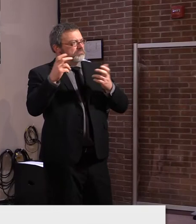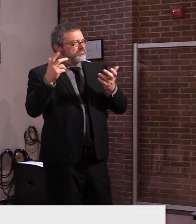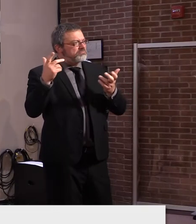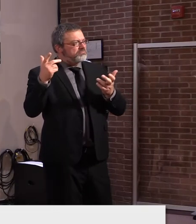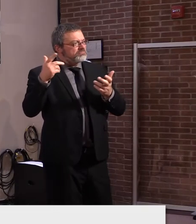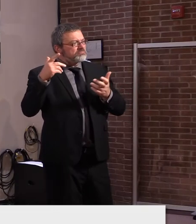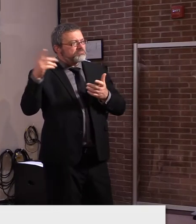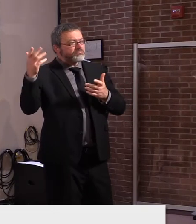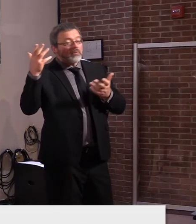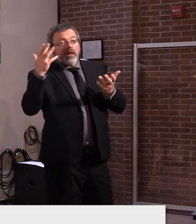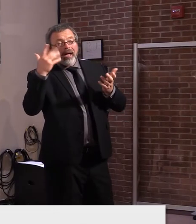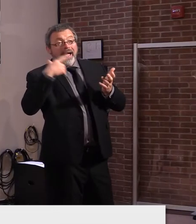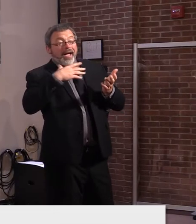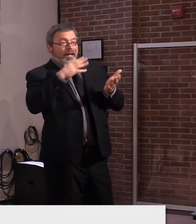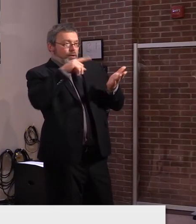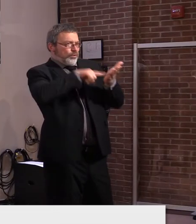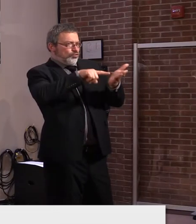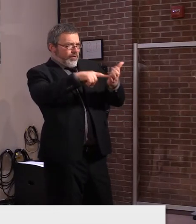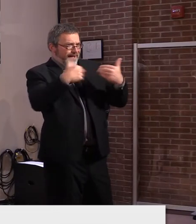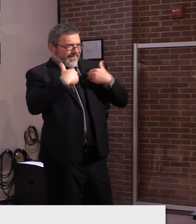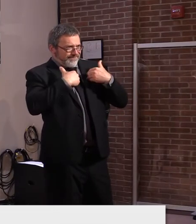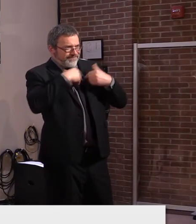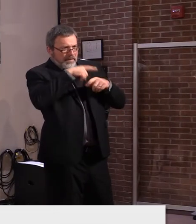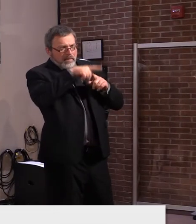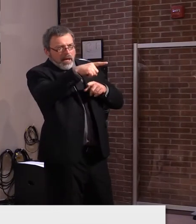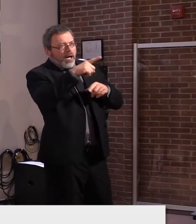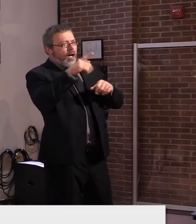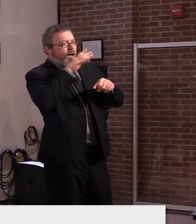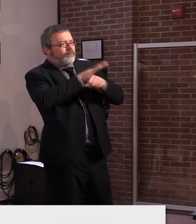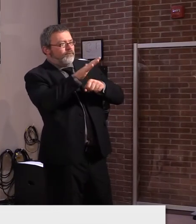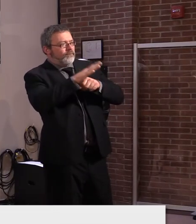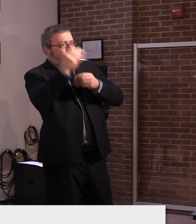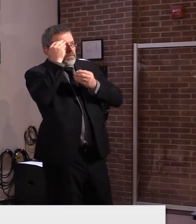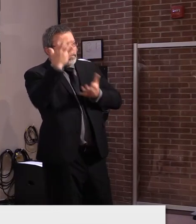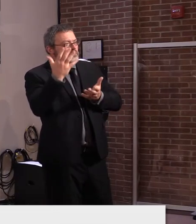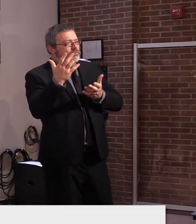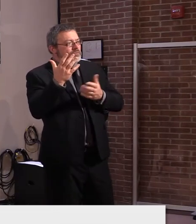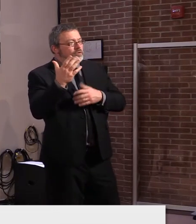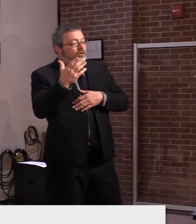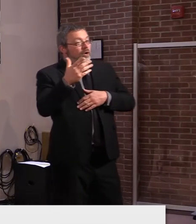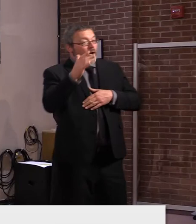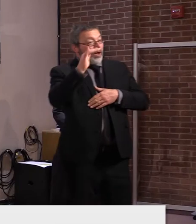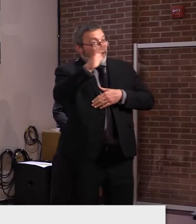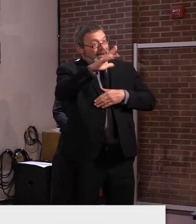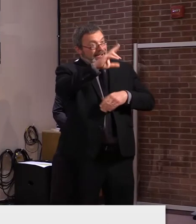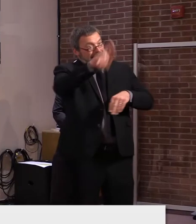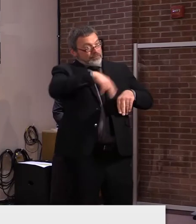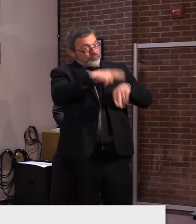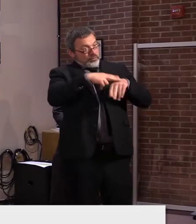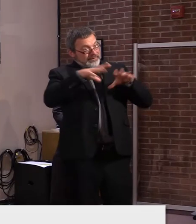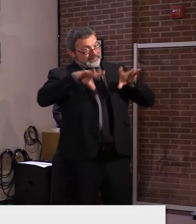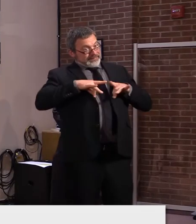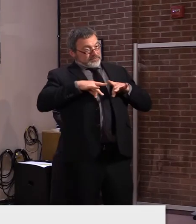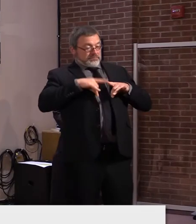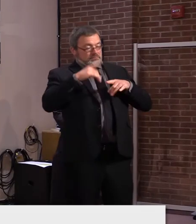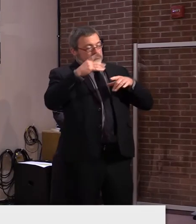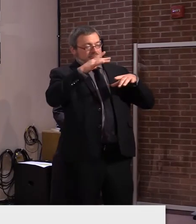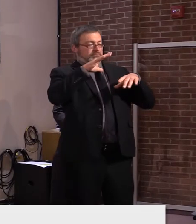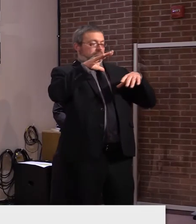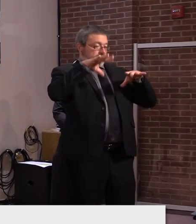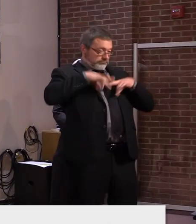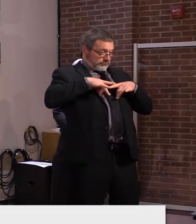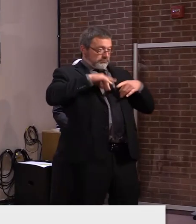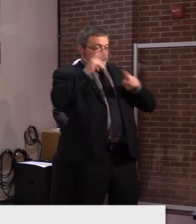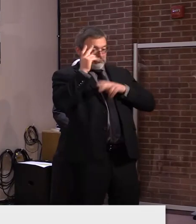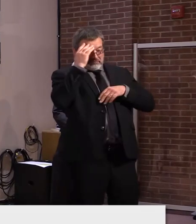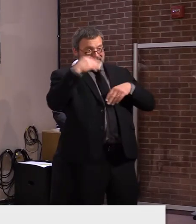point to know how long your natural immunity lasts, whether it's short-term or long-term or more powerful or